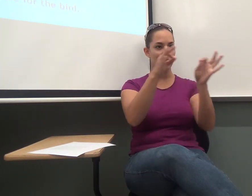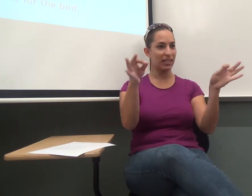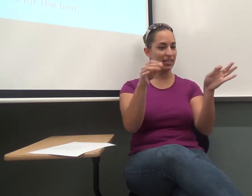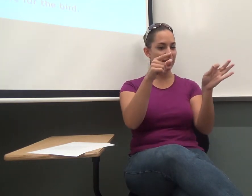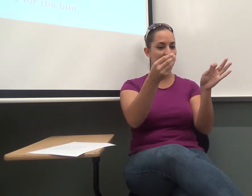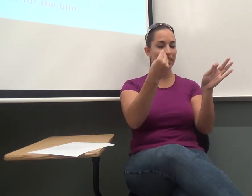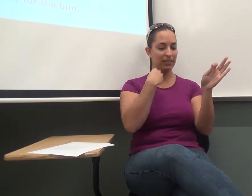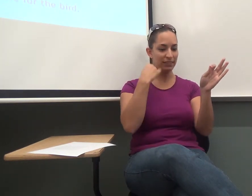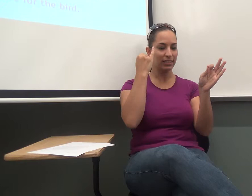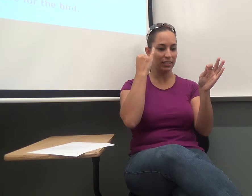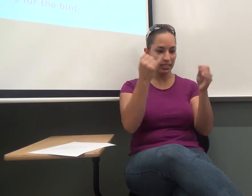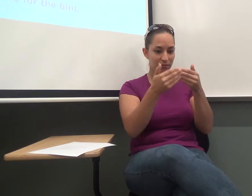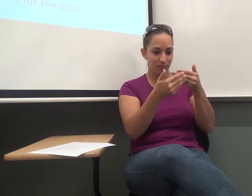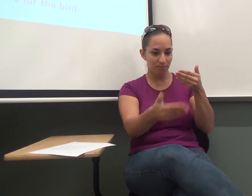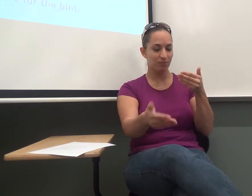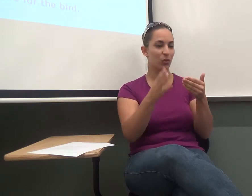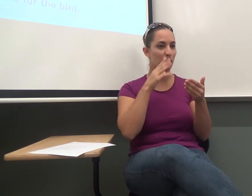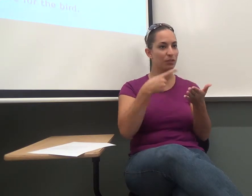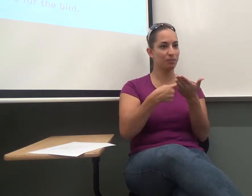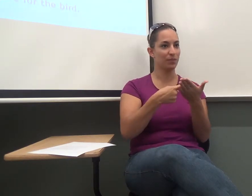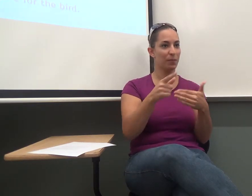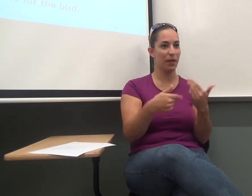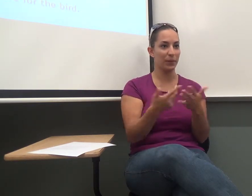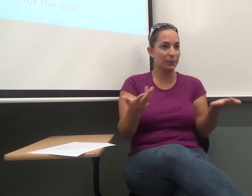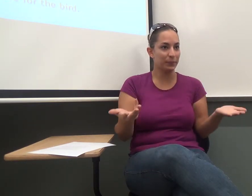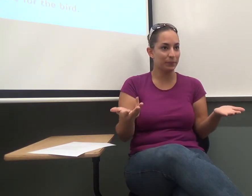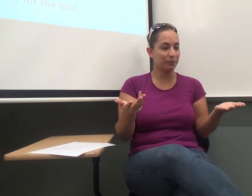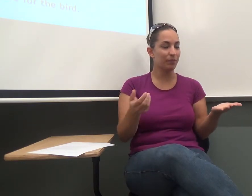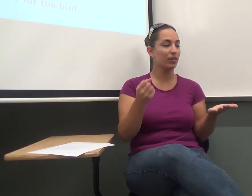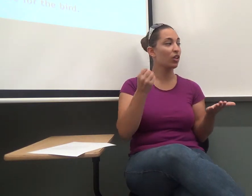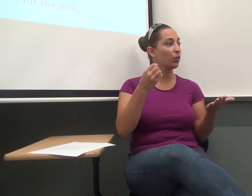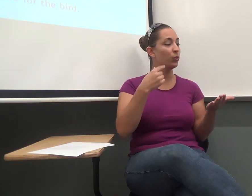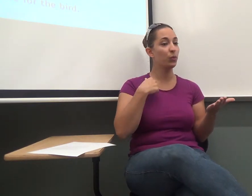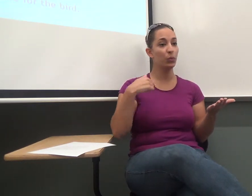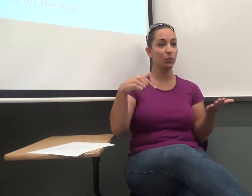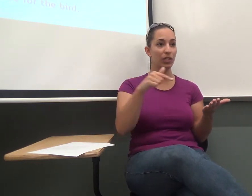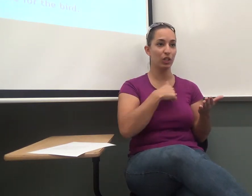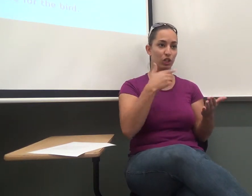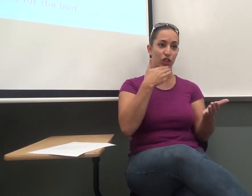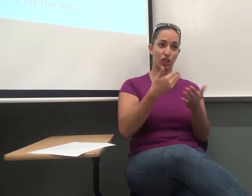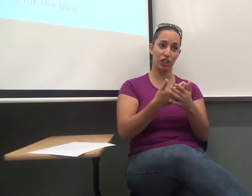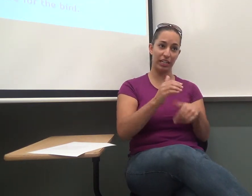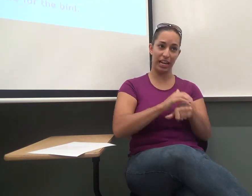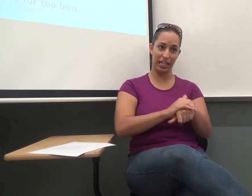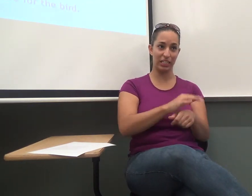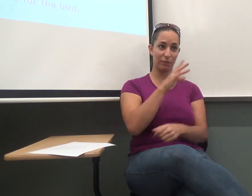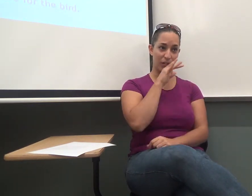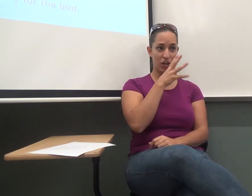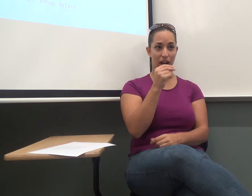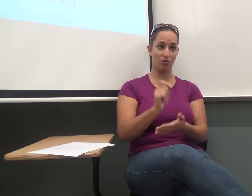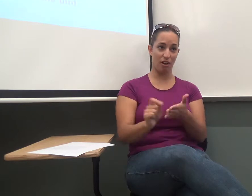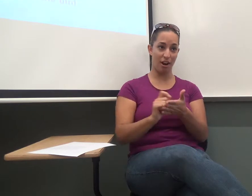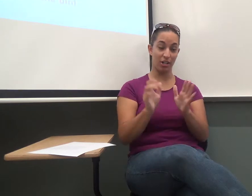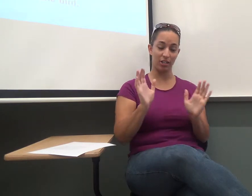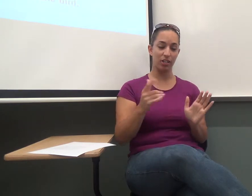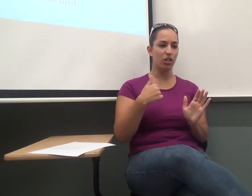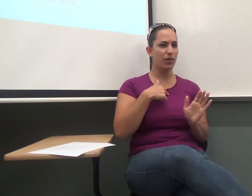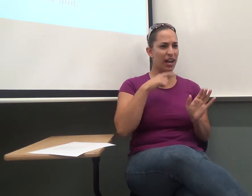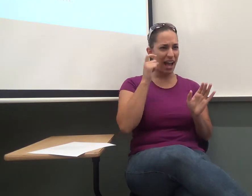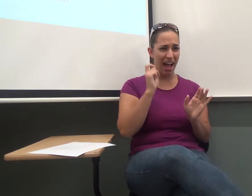something that's going to happen throughout. So we, being good English speakers and writers, have to go through this